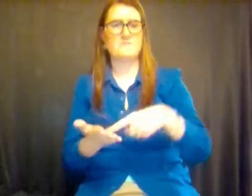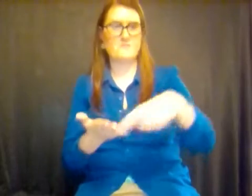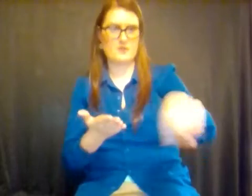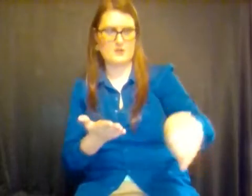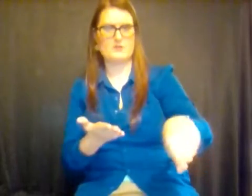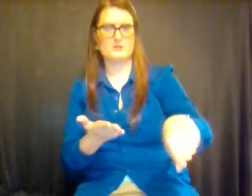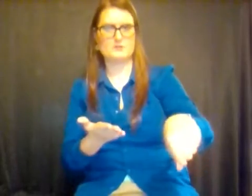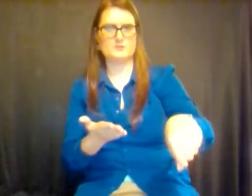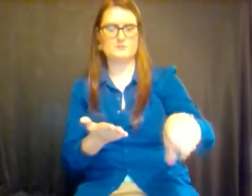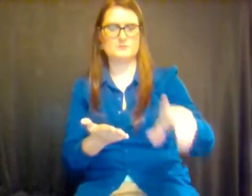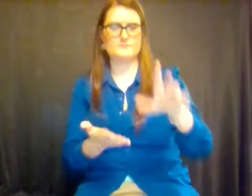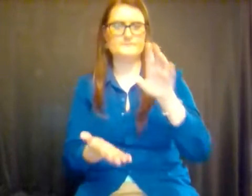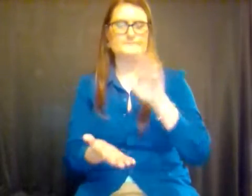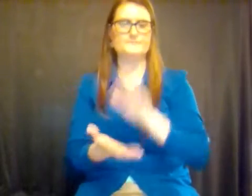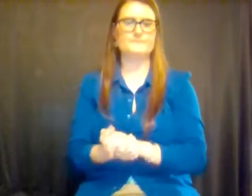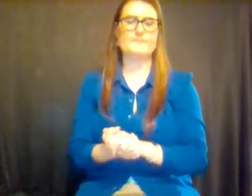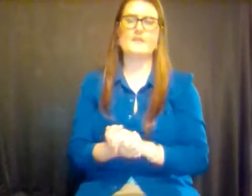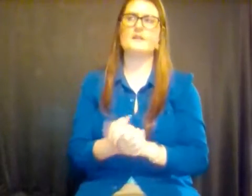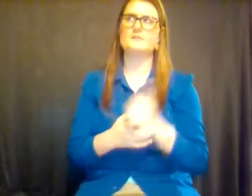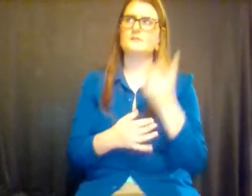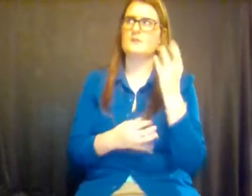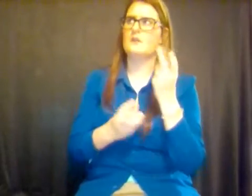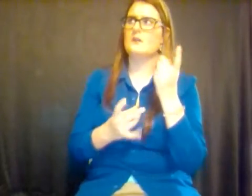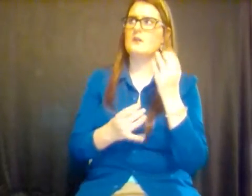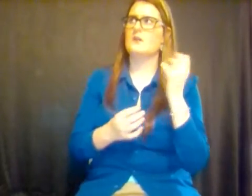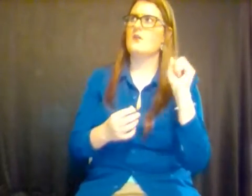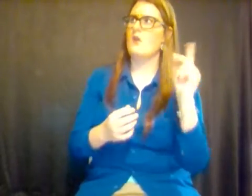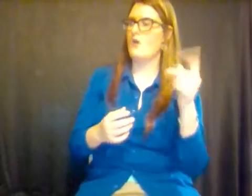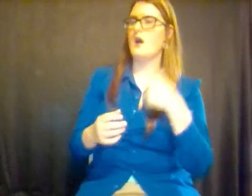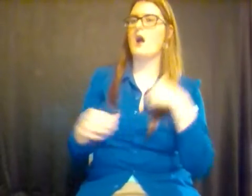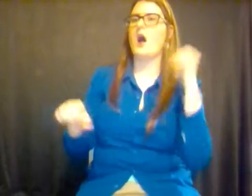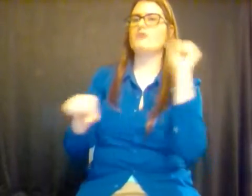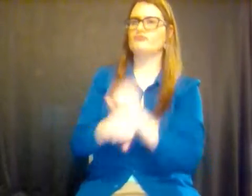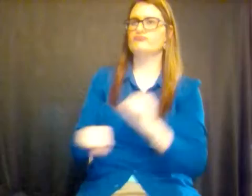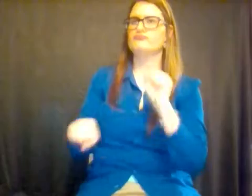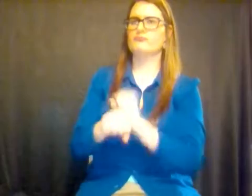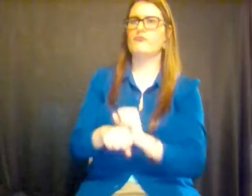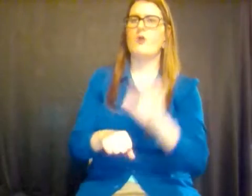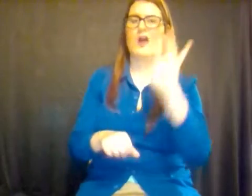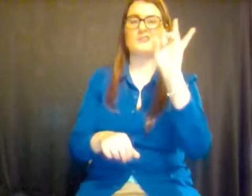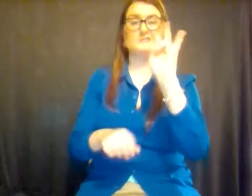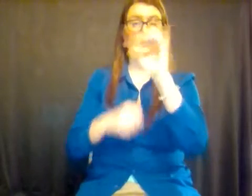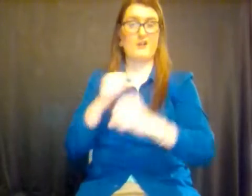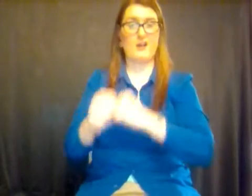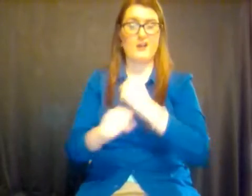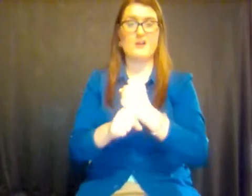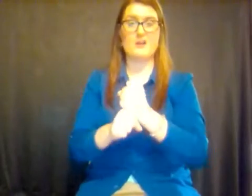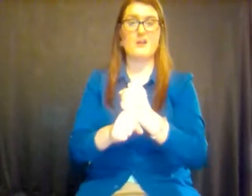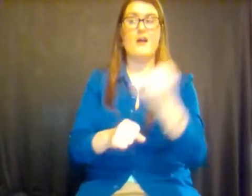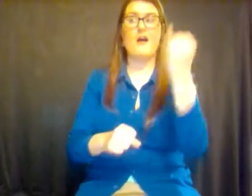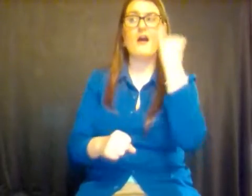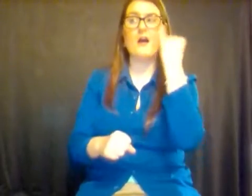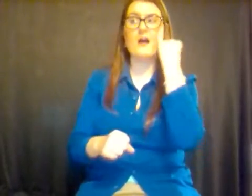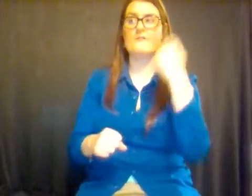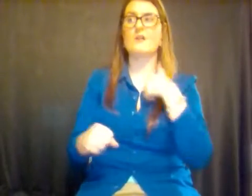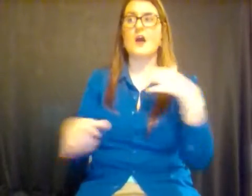let me marry your daughter Rachel." "It's a deal," Laban declared. 7 years is a long